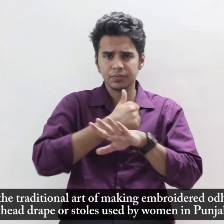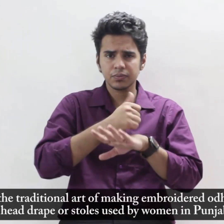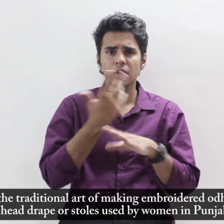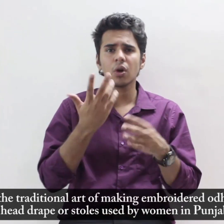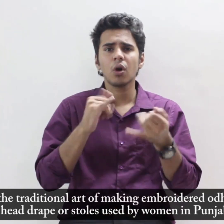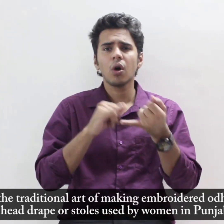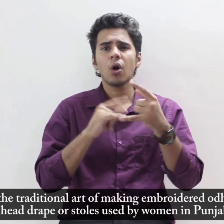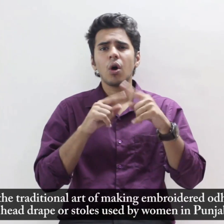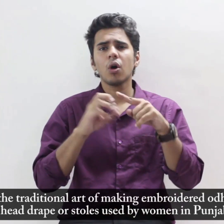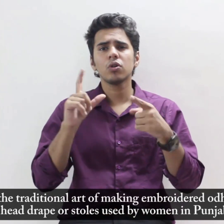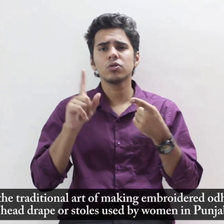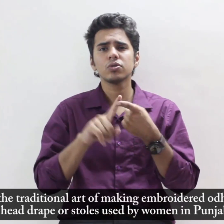Punjab.